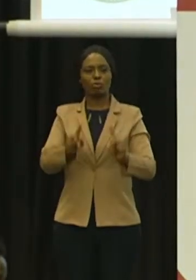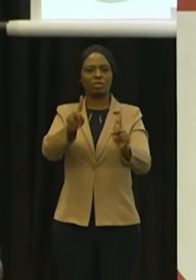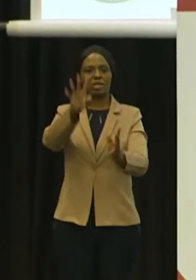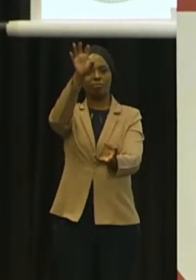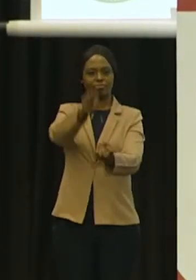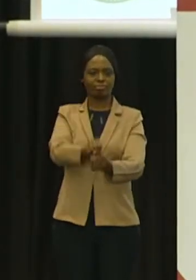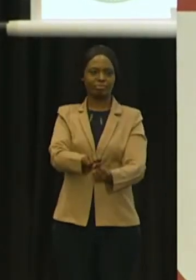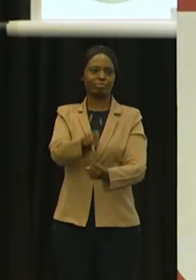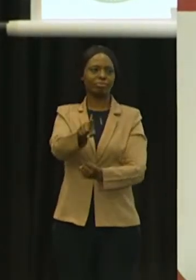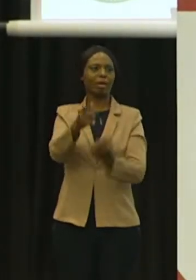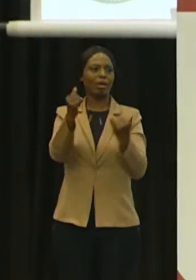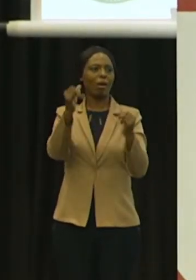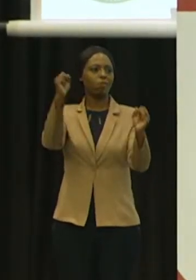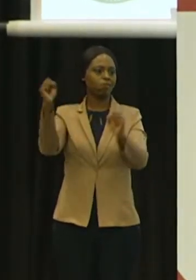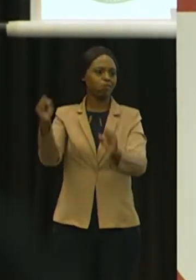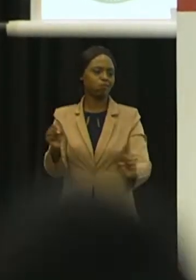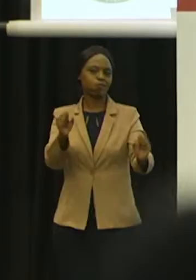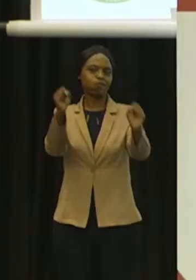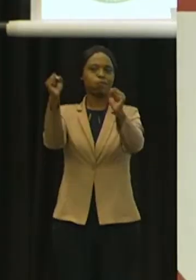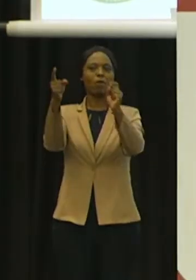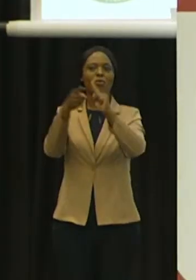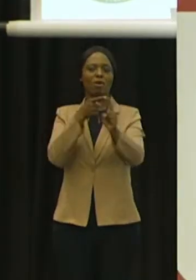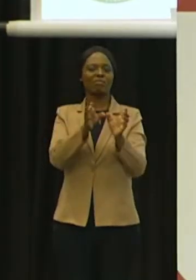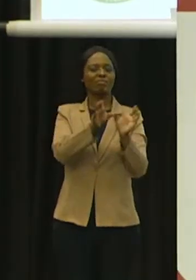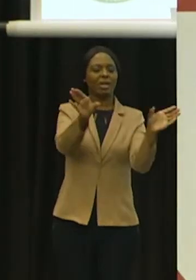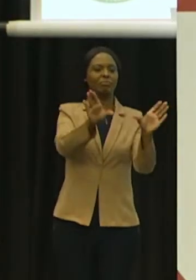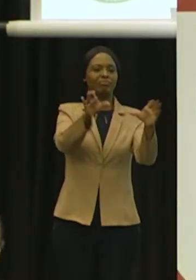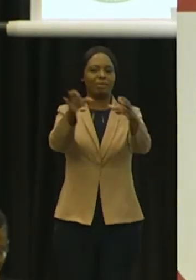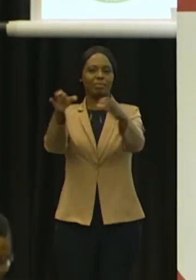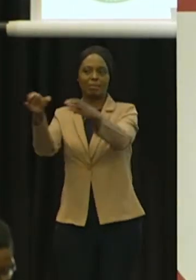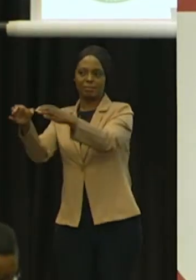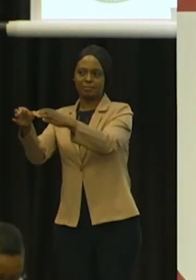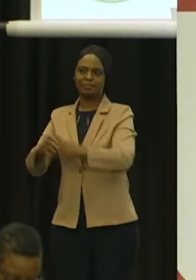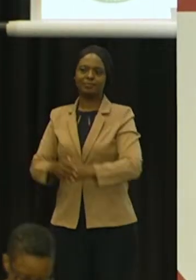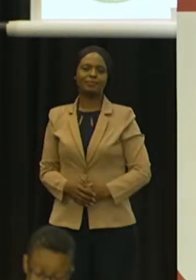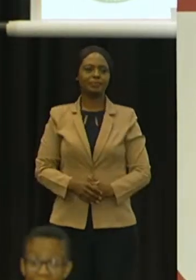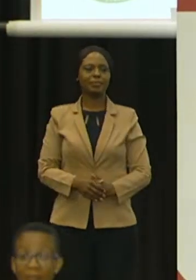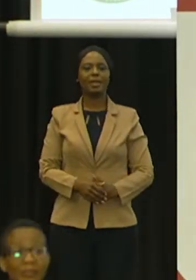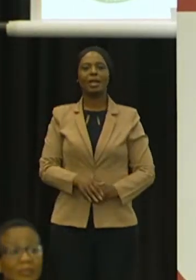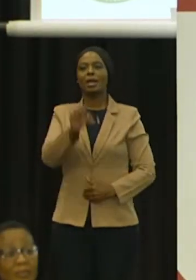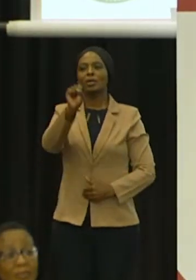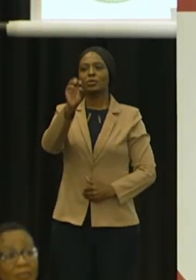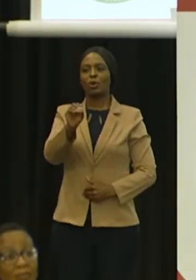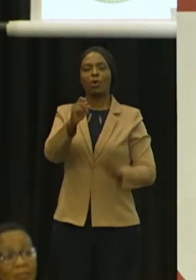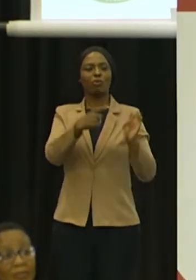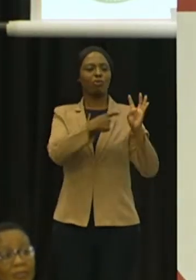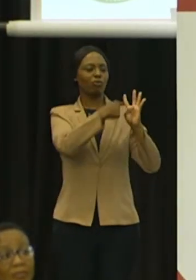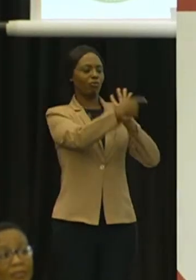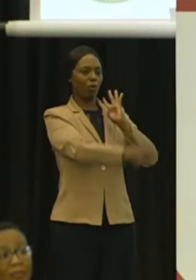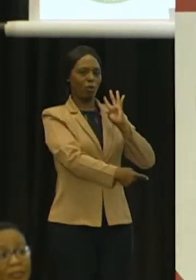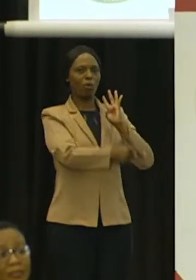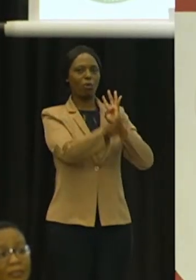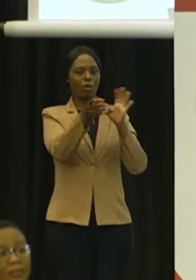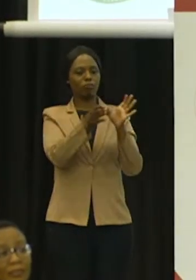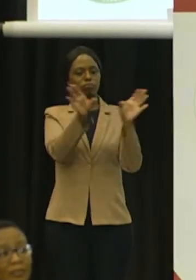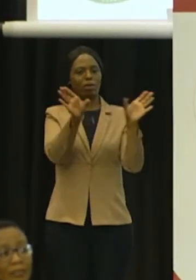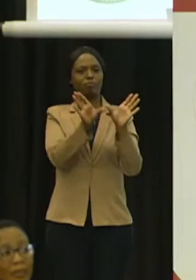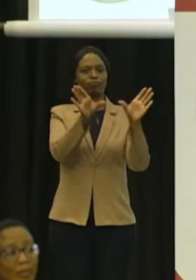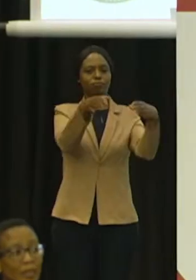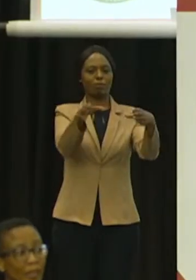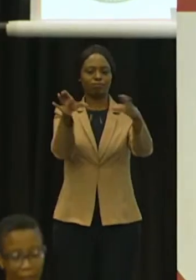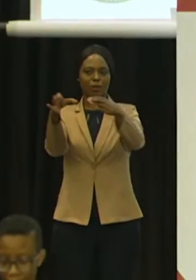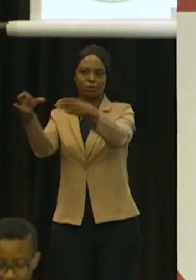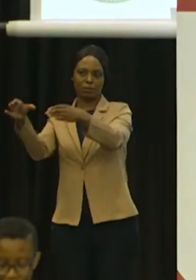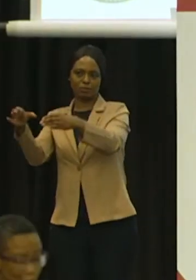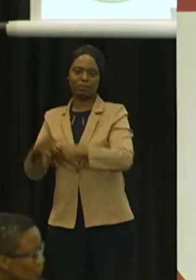in terms of what transpired in different breakaway sessions. So we had 4 breakaway sessions from just